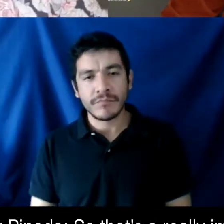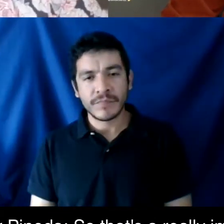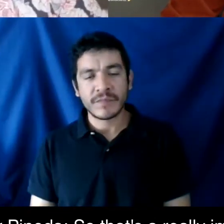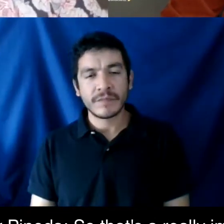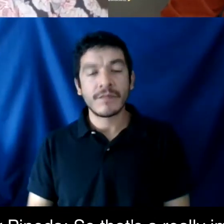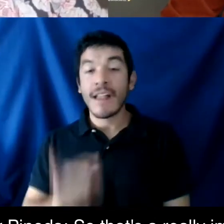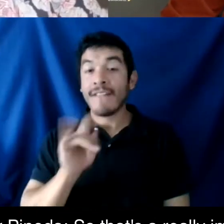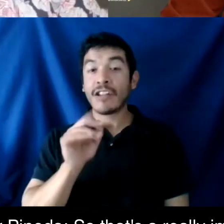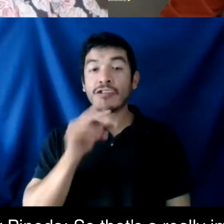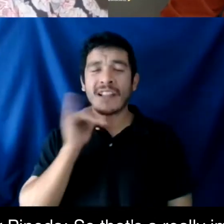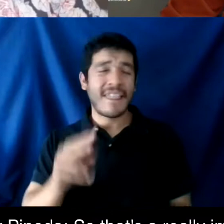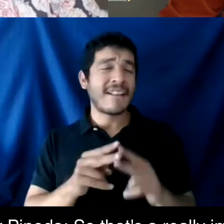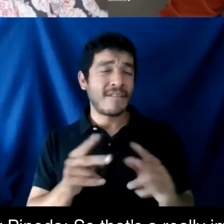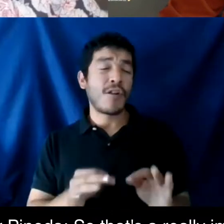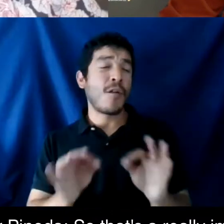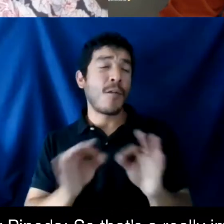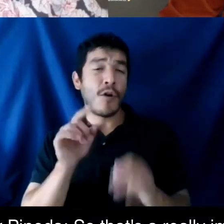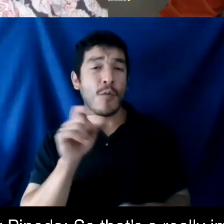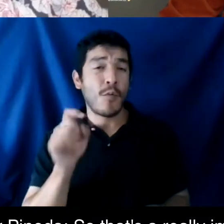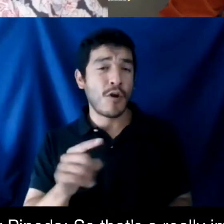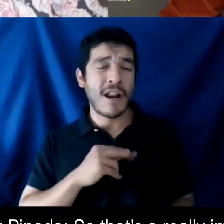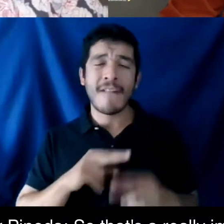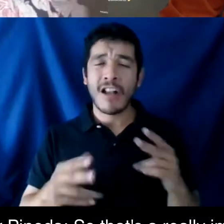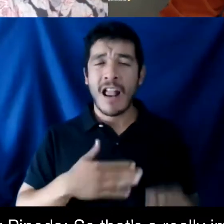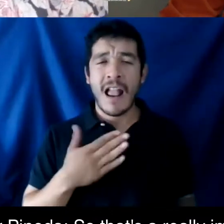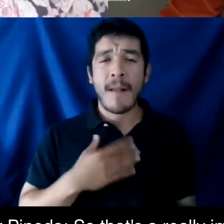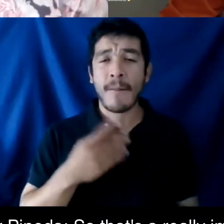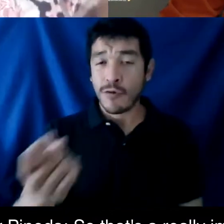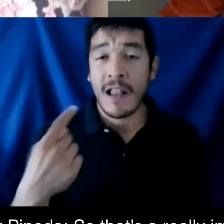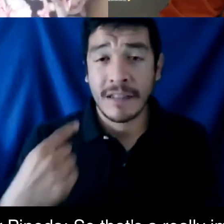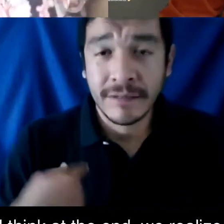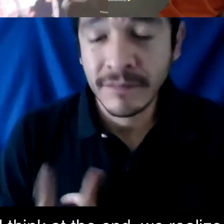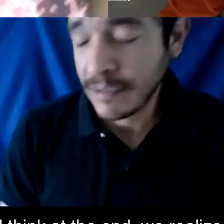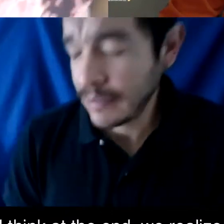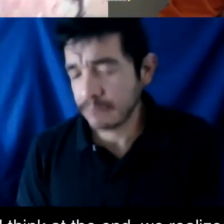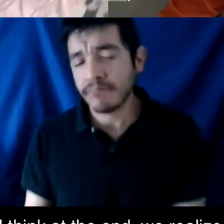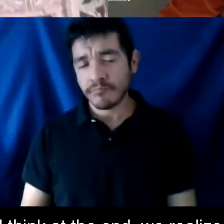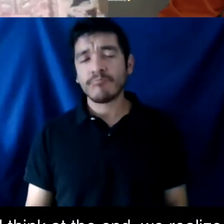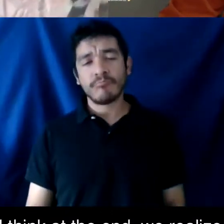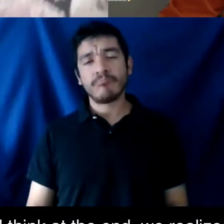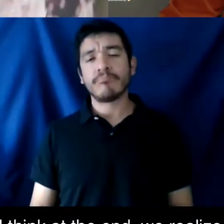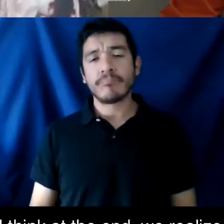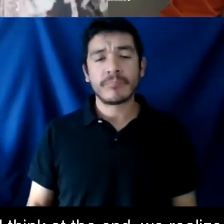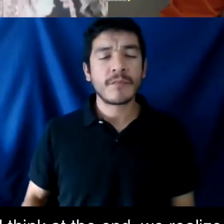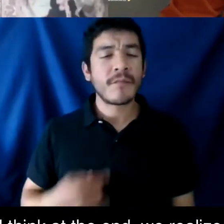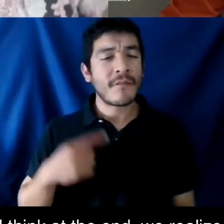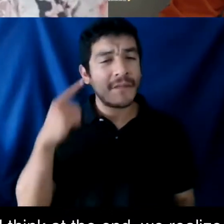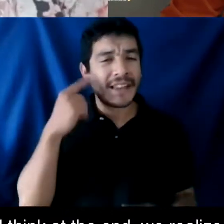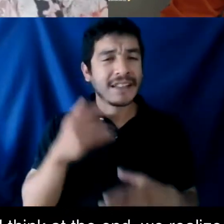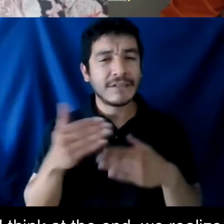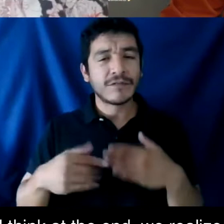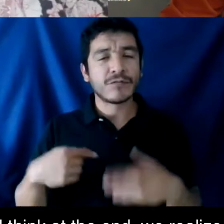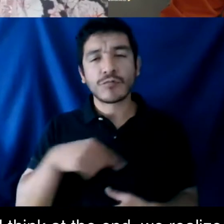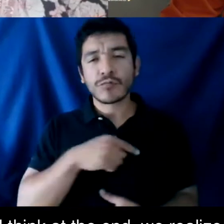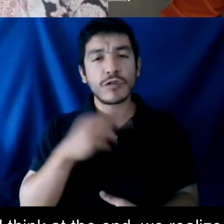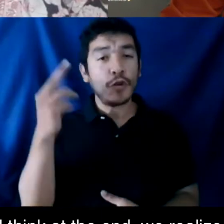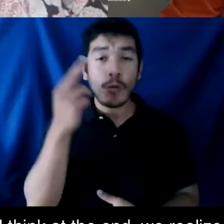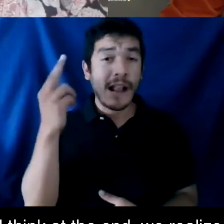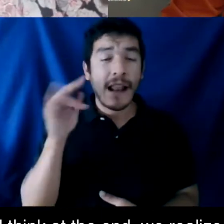a really important question, and I'm really happy that you asked it. I think at the end we